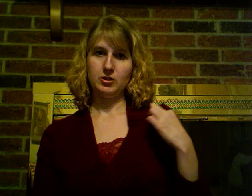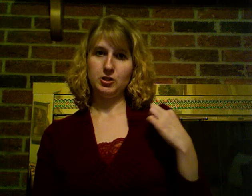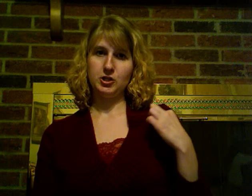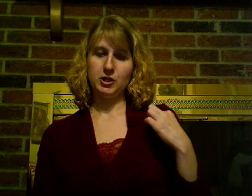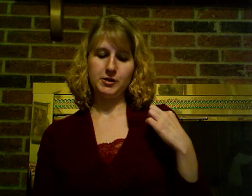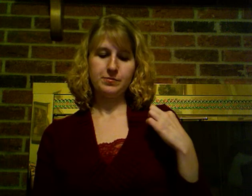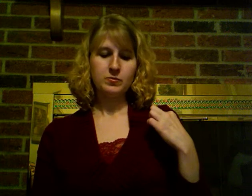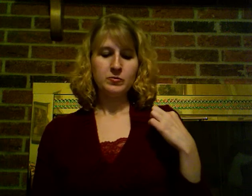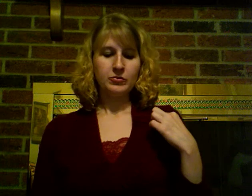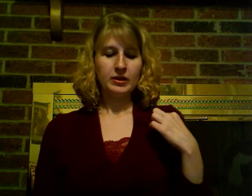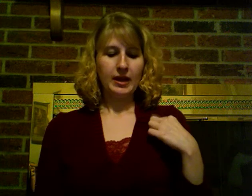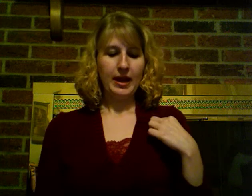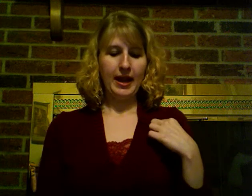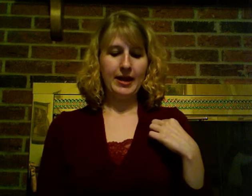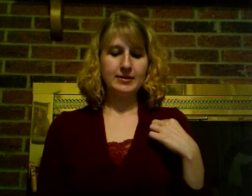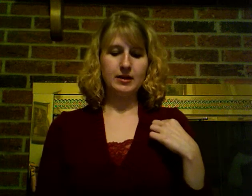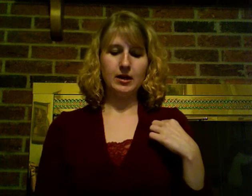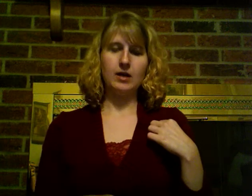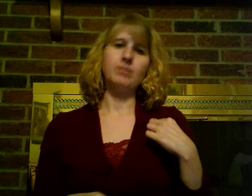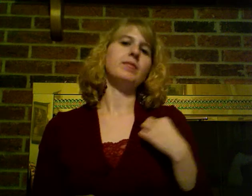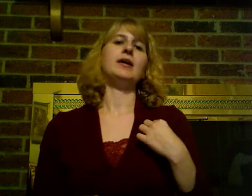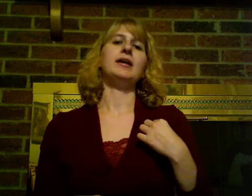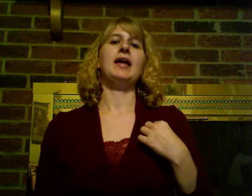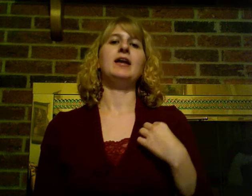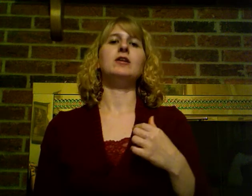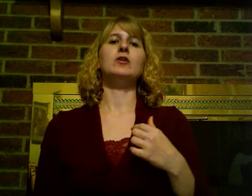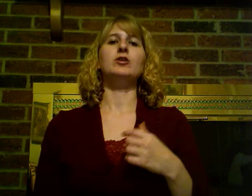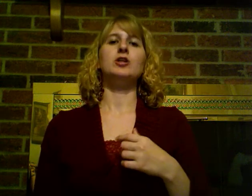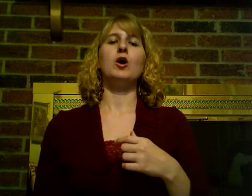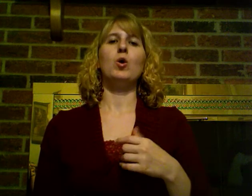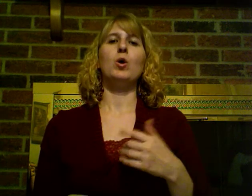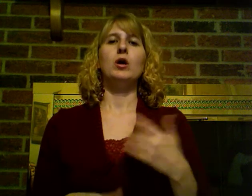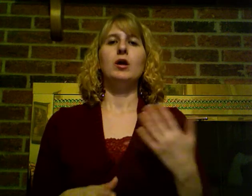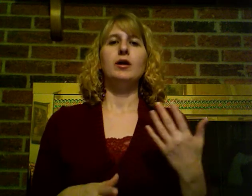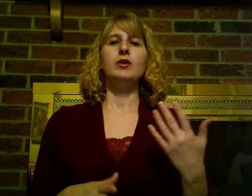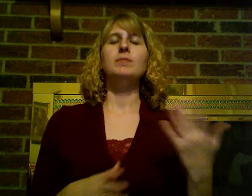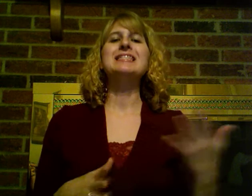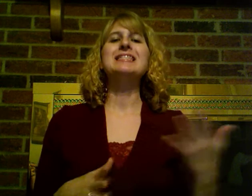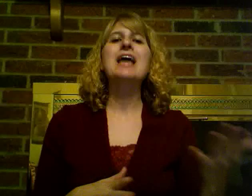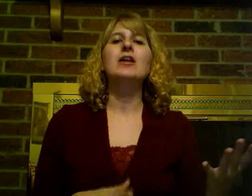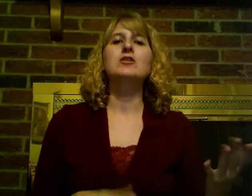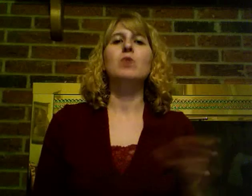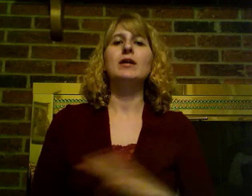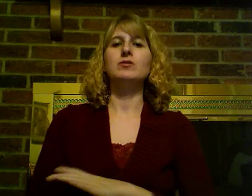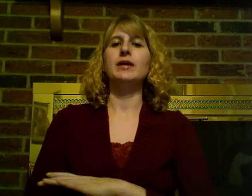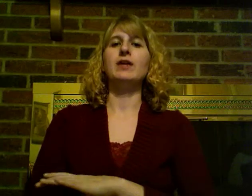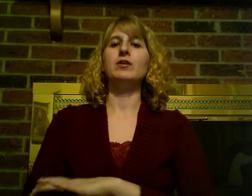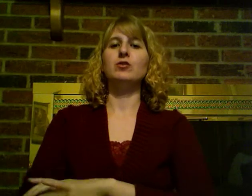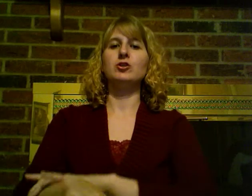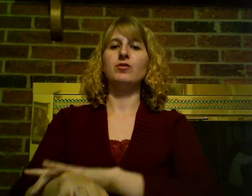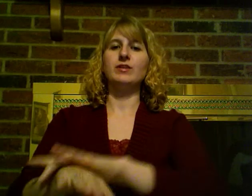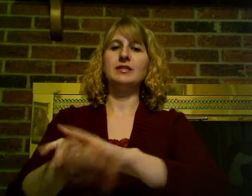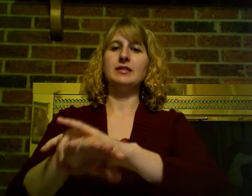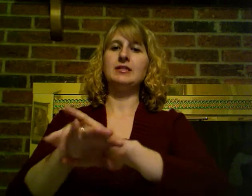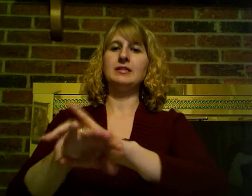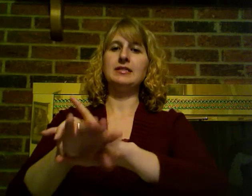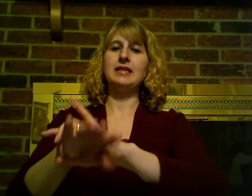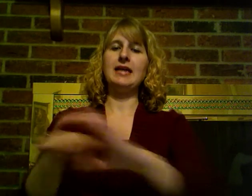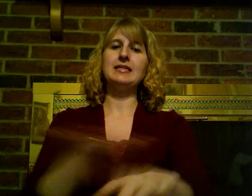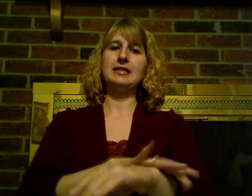is your shirt. And again, you can be as detailed as you want to. Again, you could show if it's the tight, like